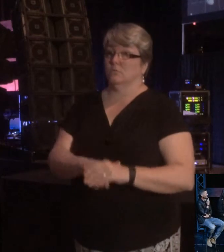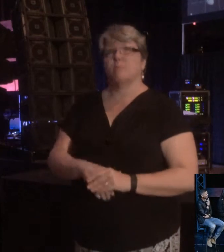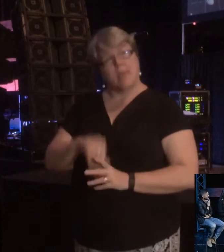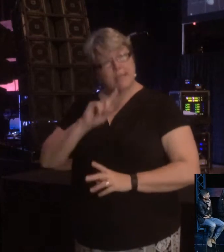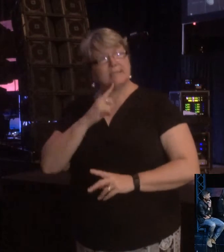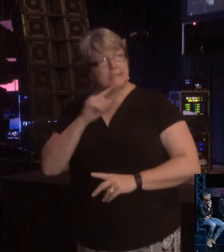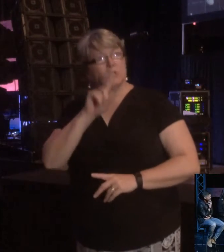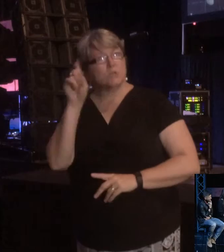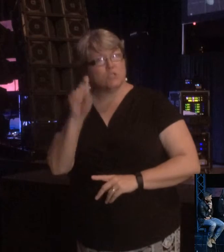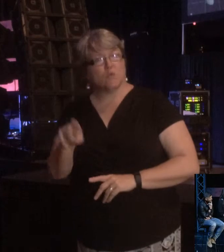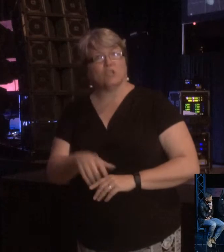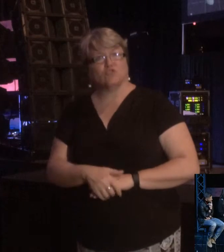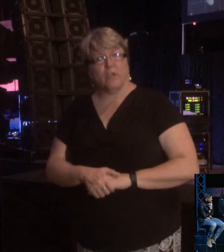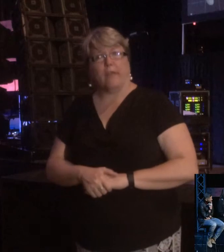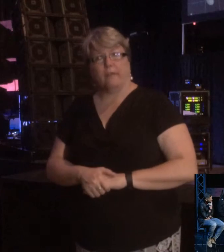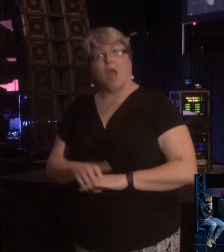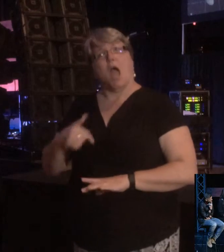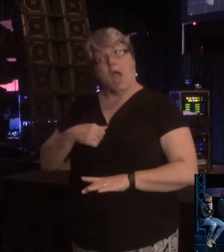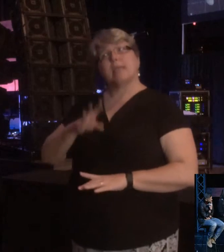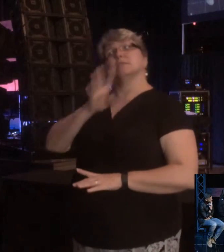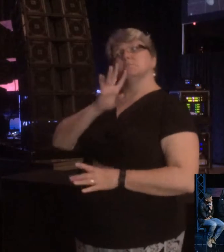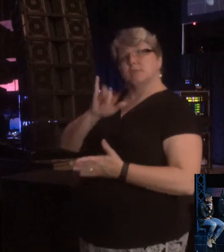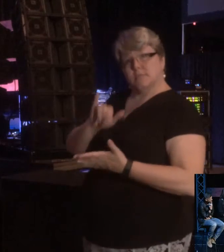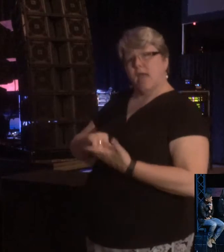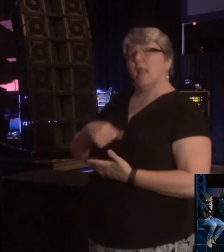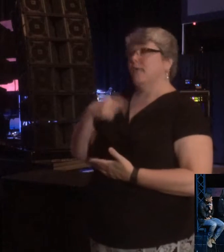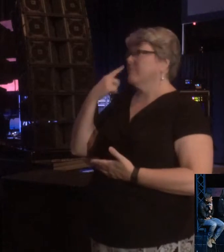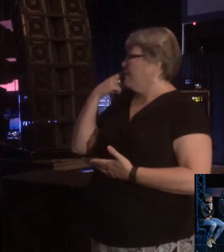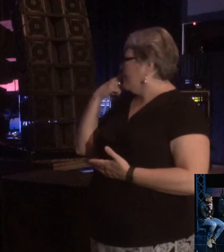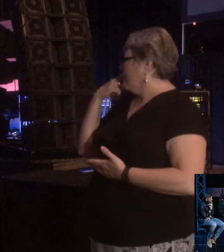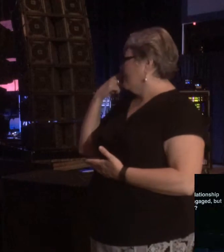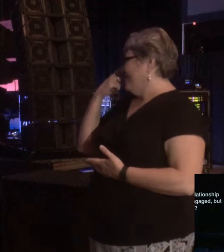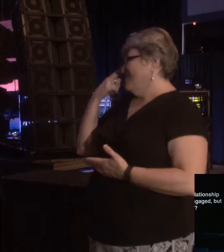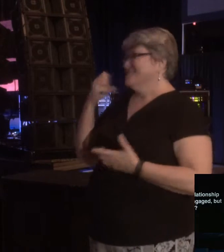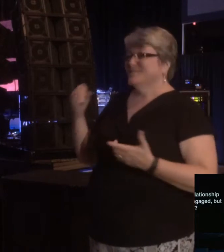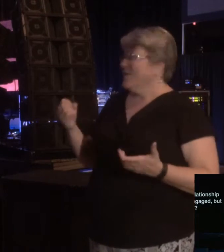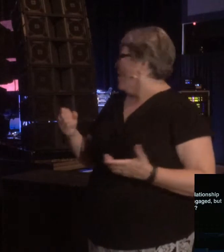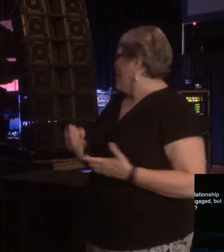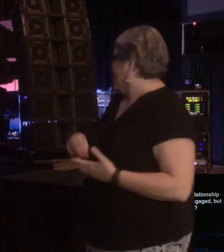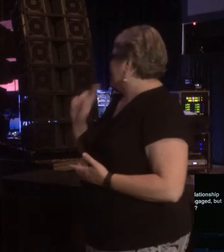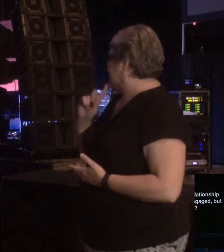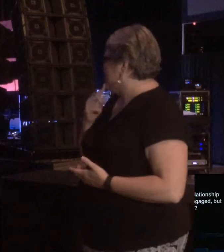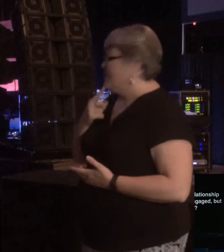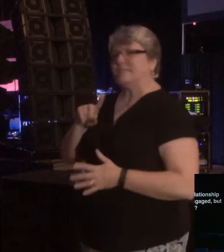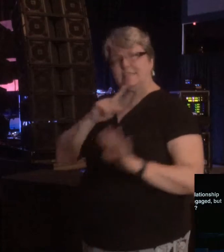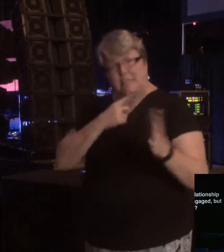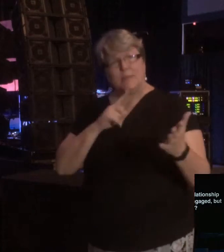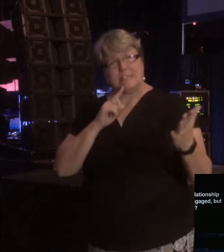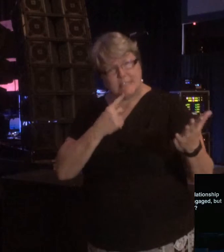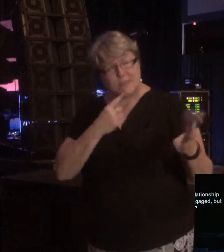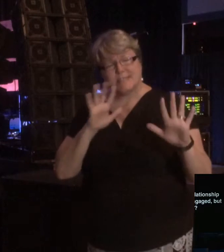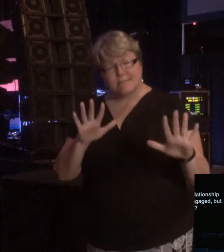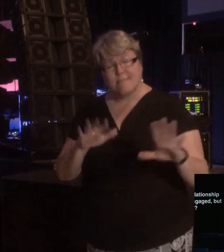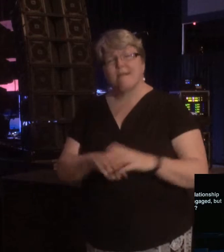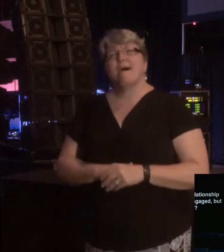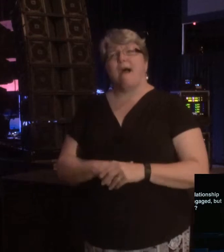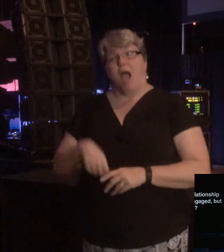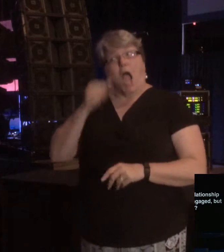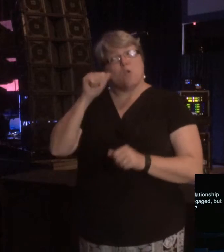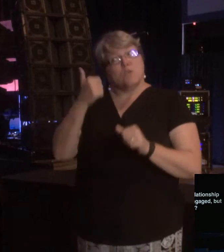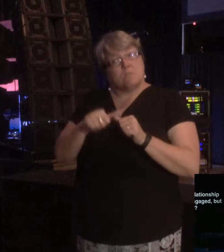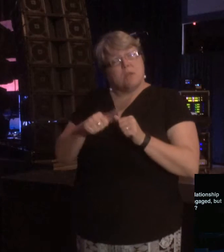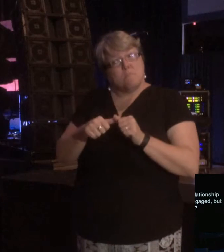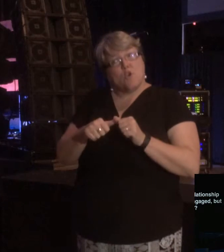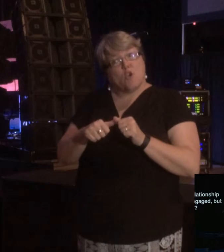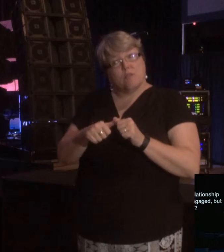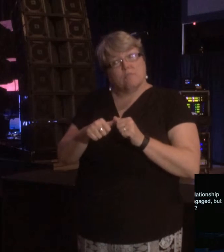answering them and y'all just say no. We're just your sidekicks. Yeah. Okay. We're just your yes men. So number two, how do the principles of